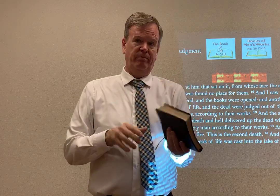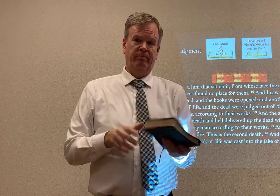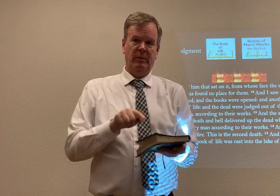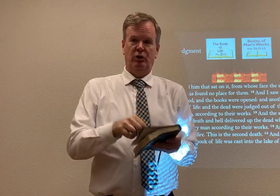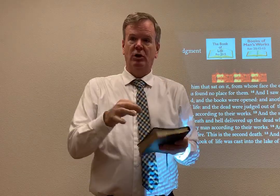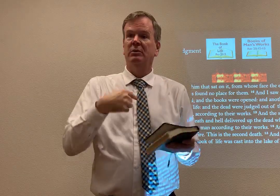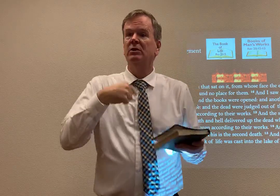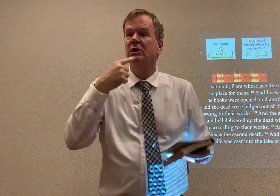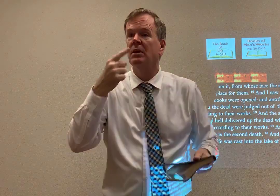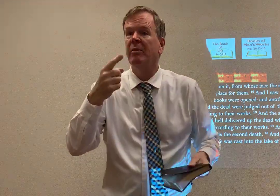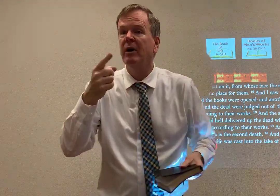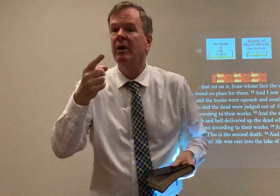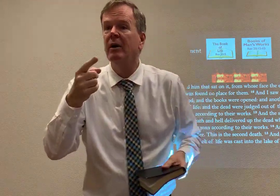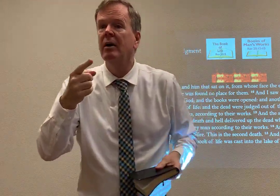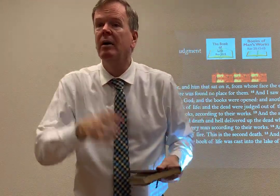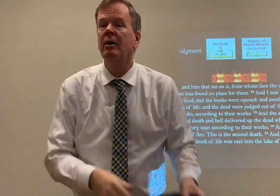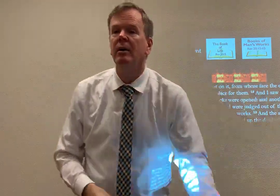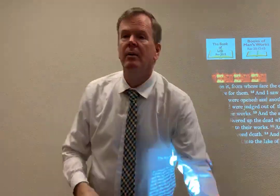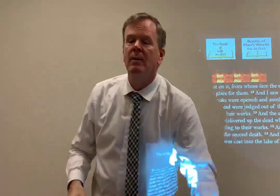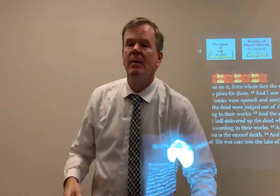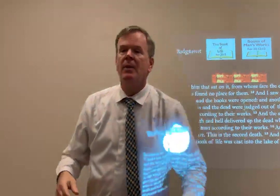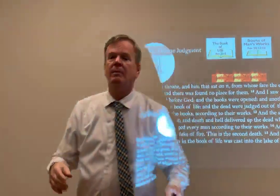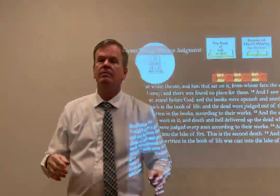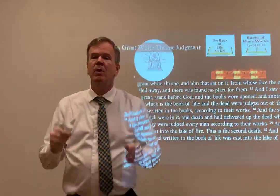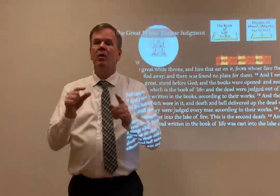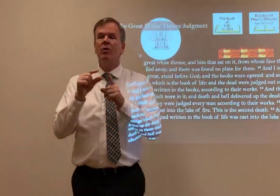what this book tells me how to judge myself and how to...